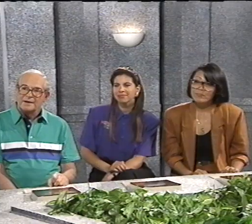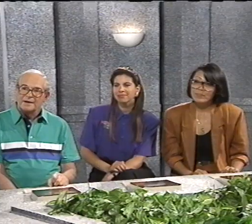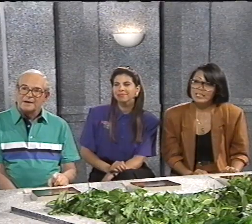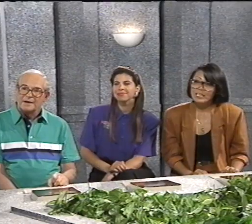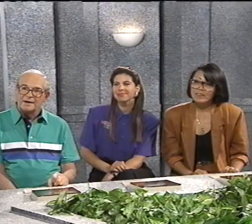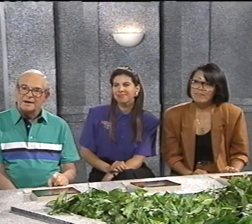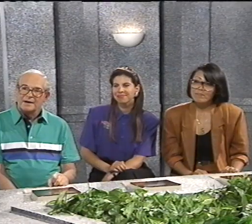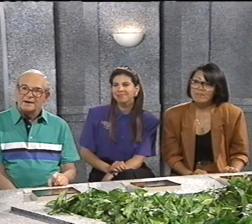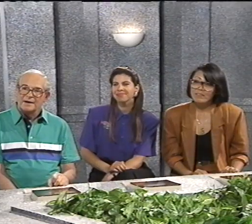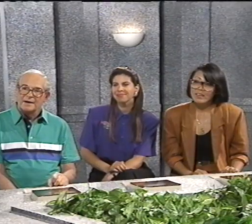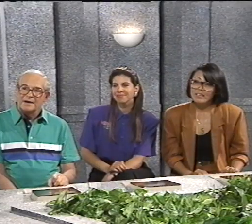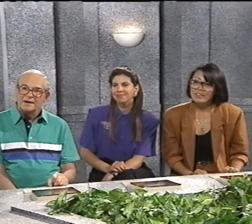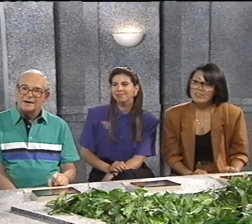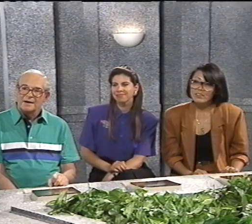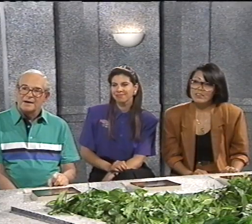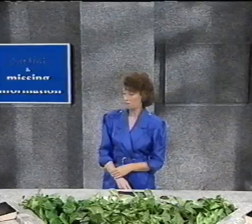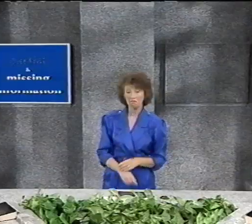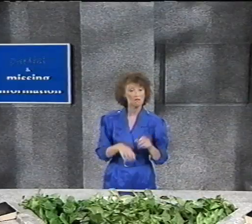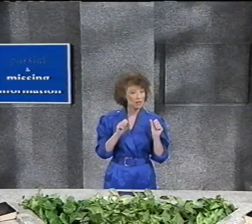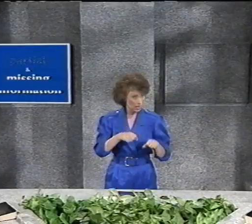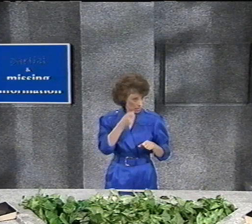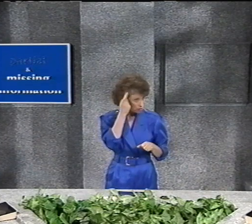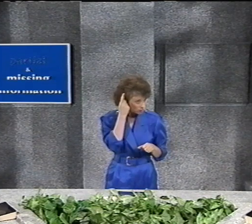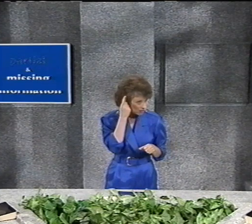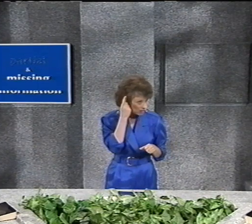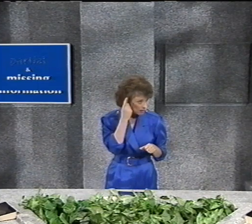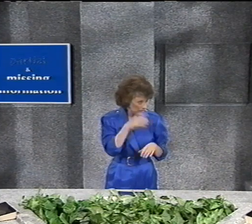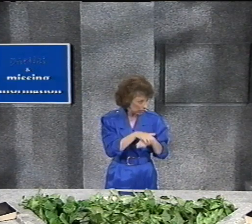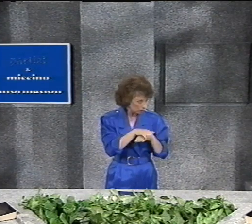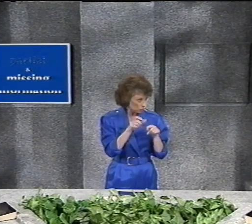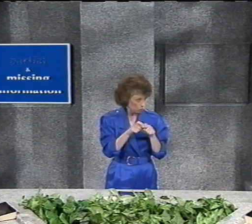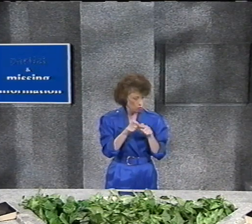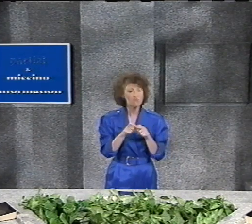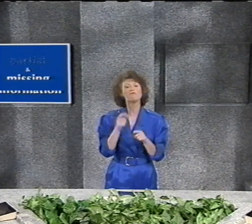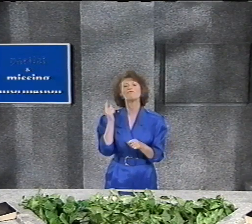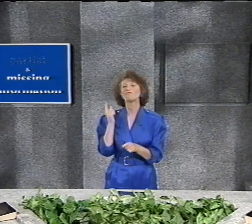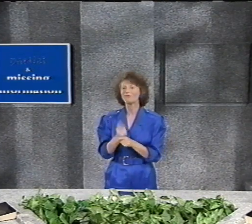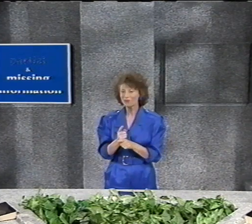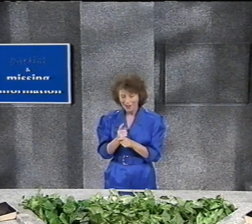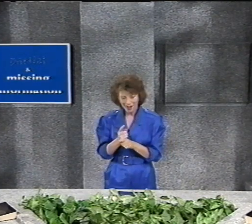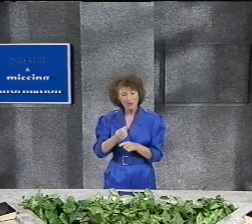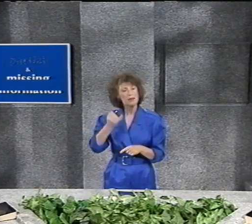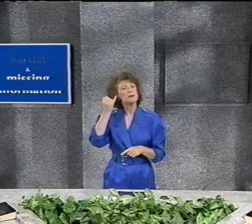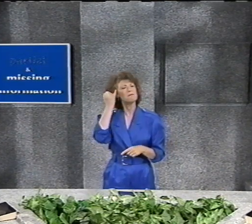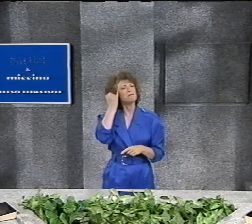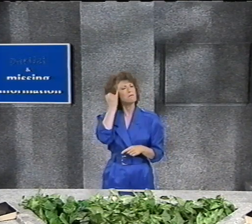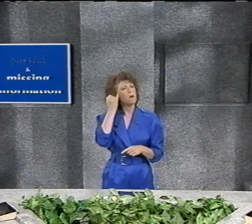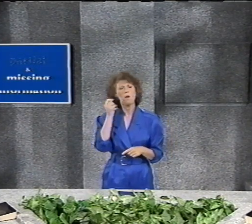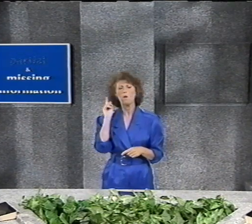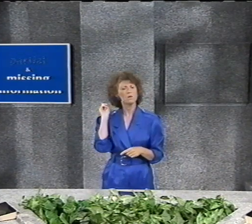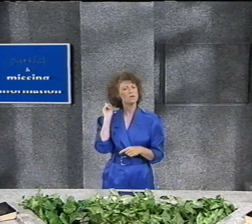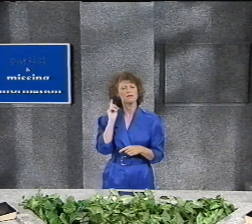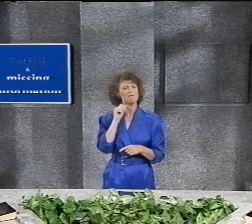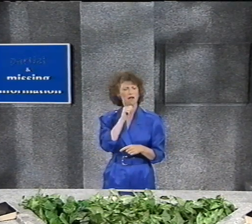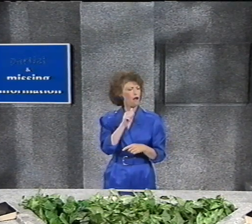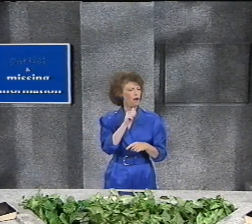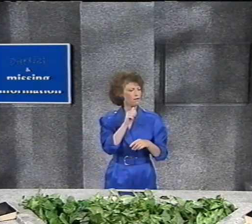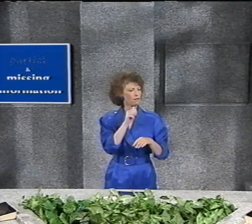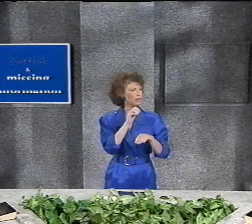If the bottom two words were in a foreign language that you didn't know, I suspect that it would be much harder for